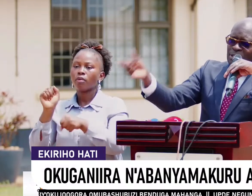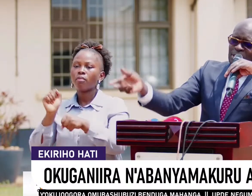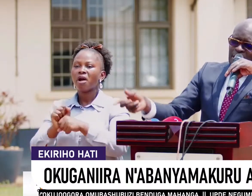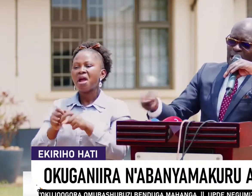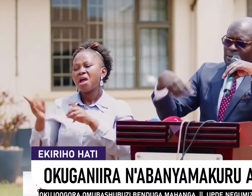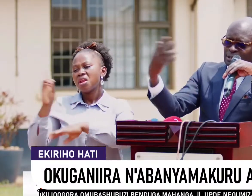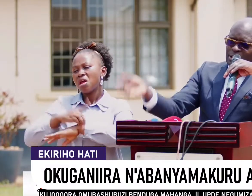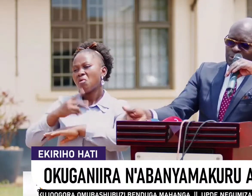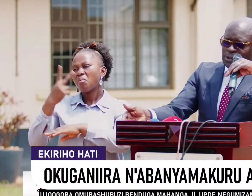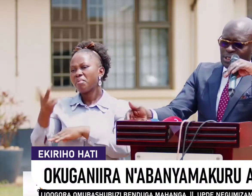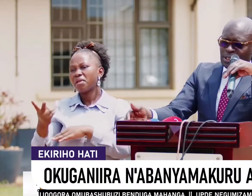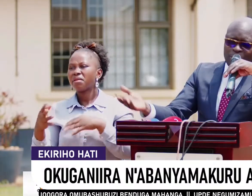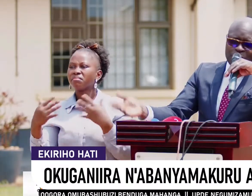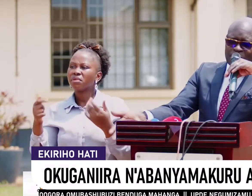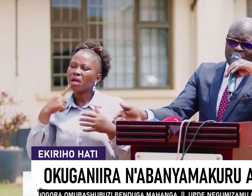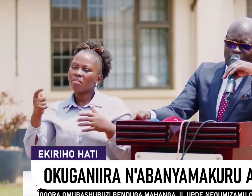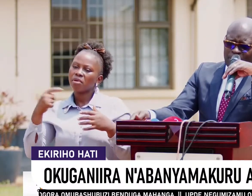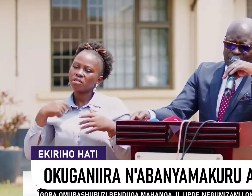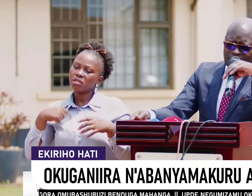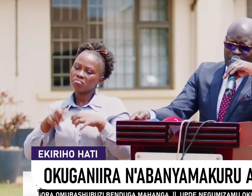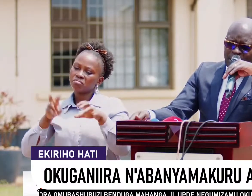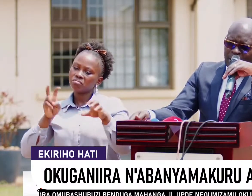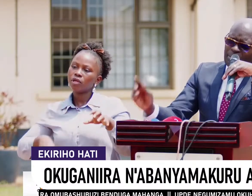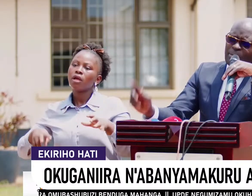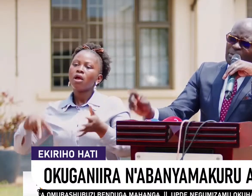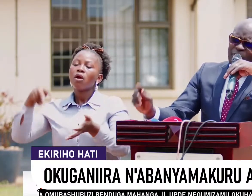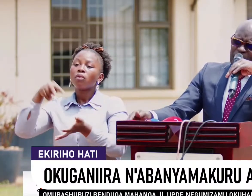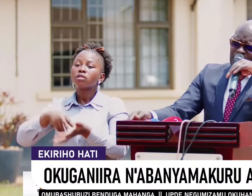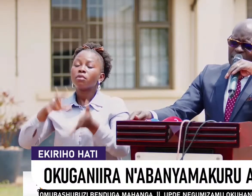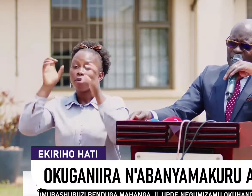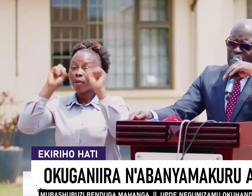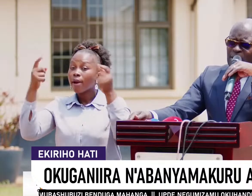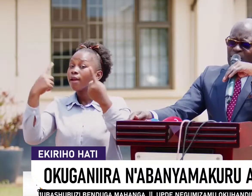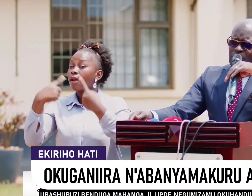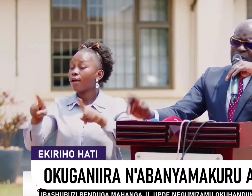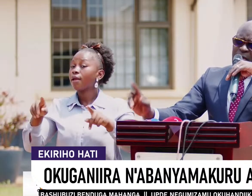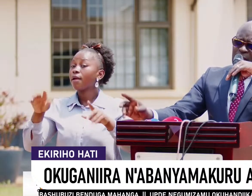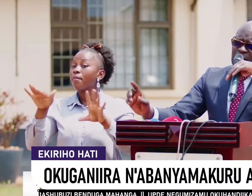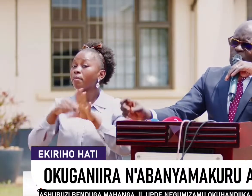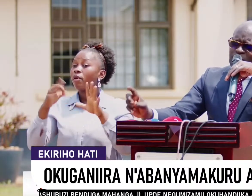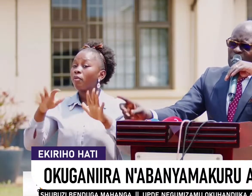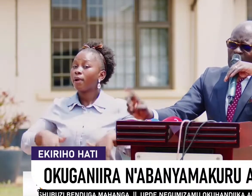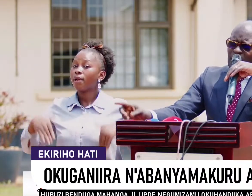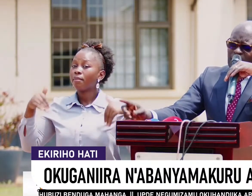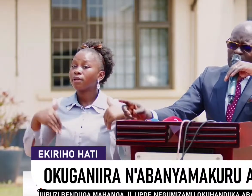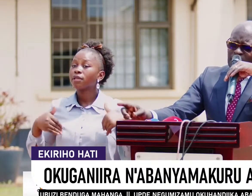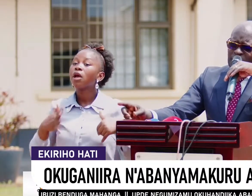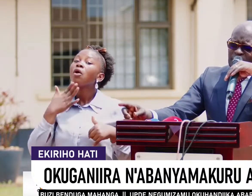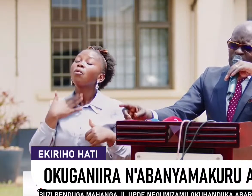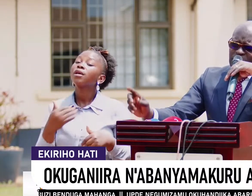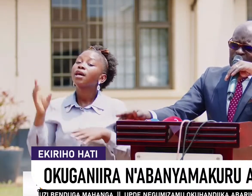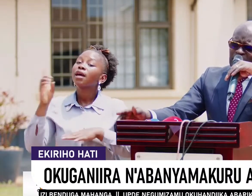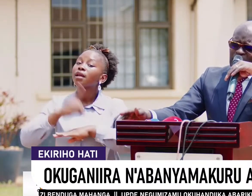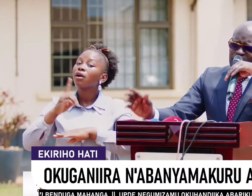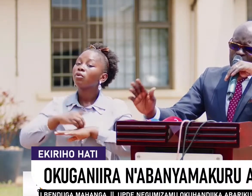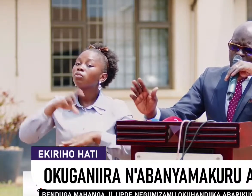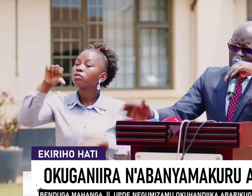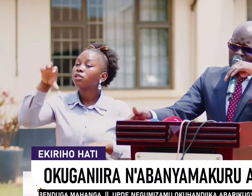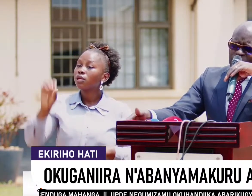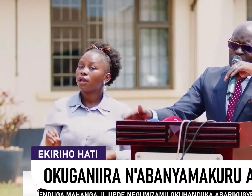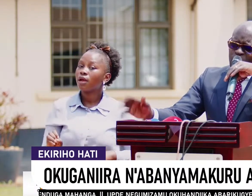olunaku 2 n'agamba nze ndekulidde ngenda kwesimba ku bwa president. Naye ba member of parliament weetaaga ennaku 9